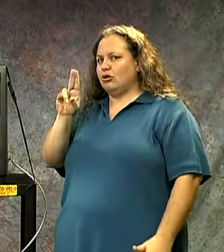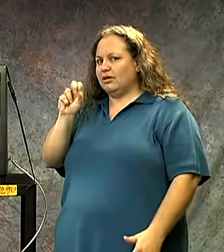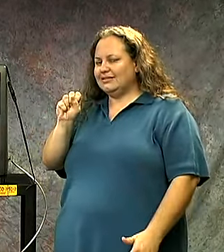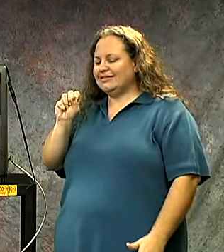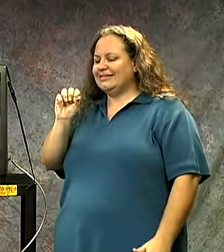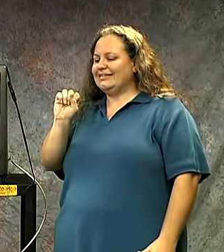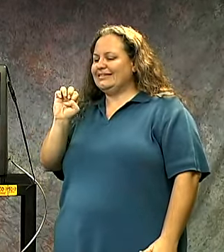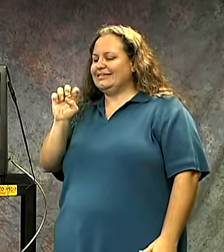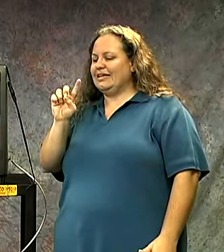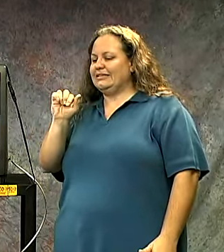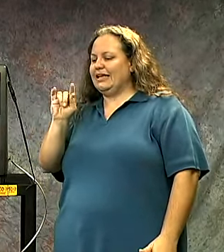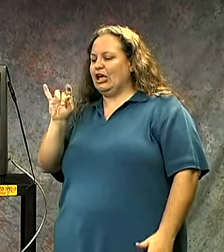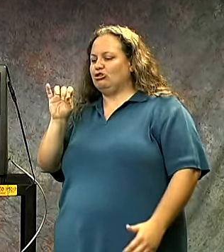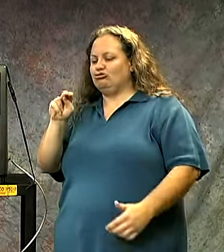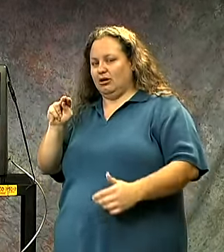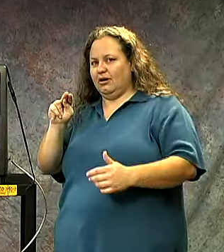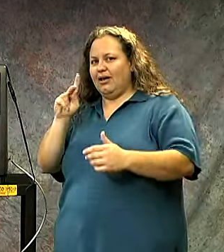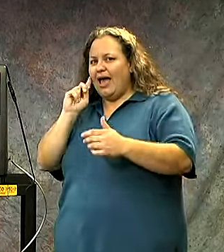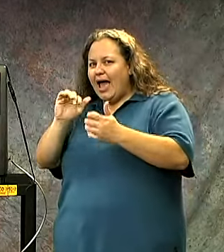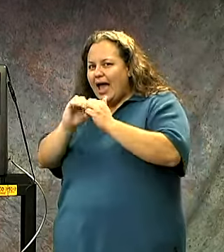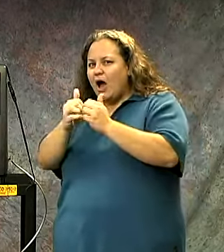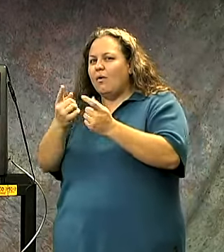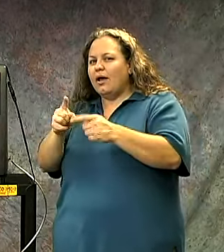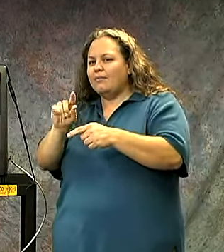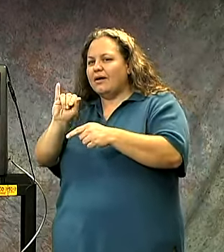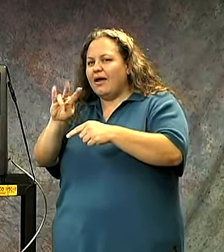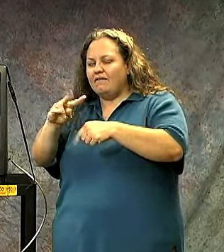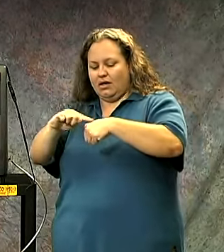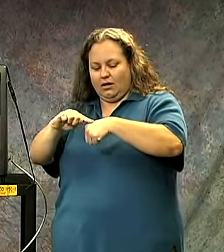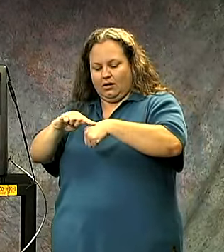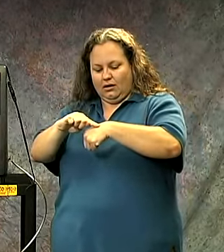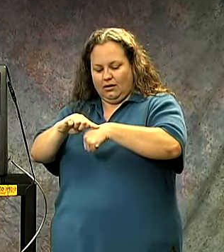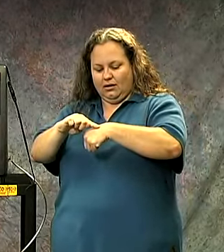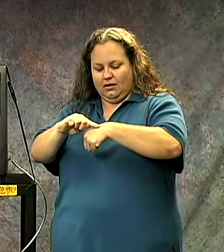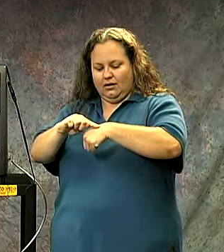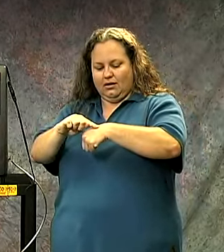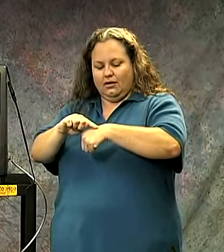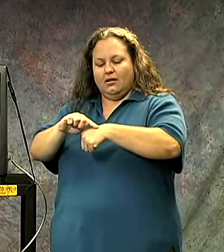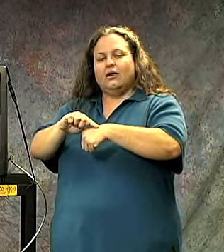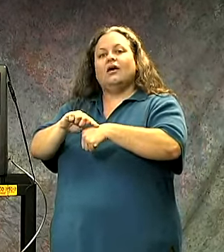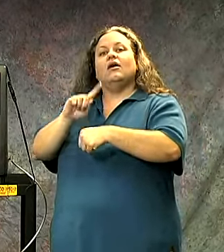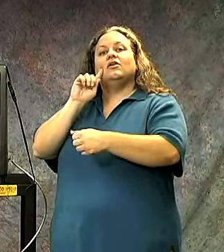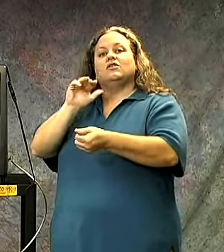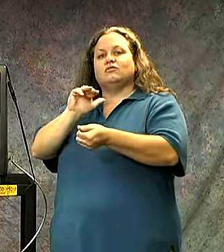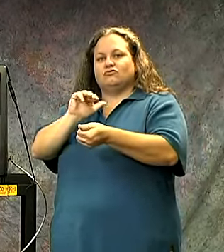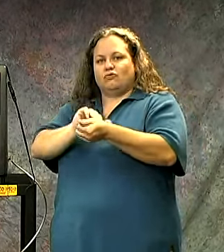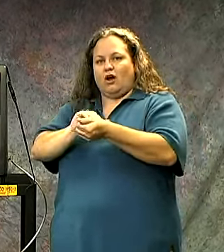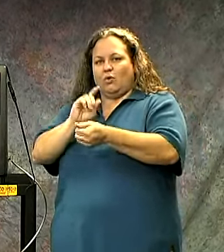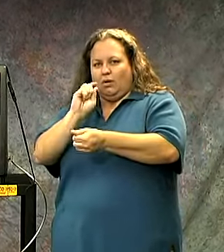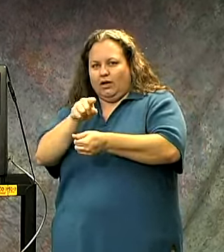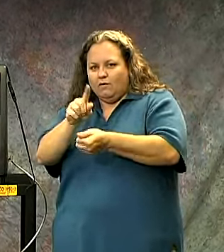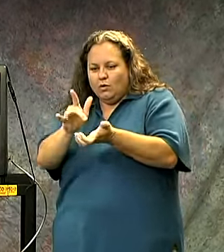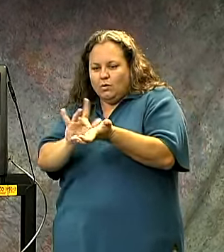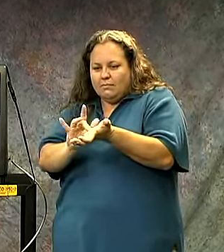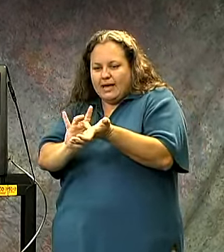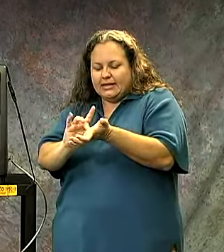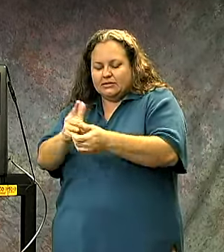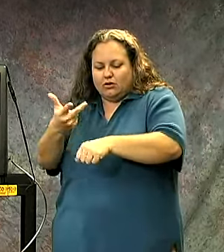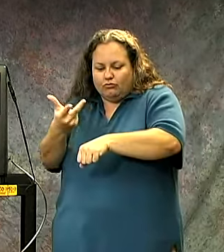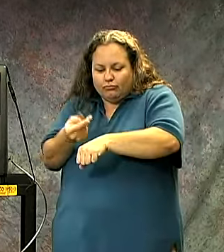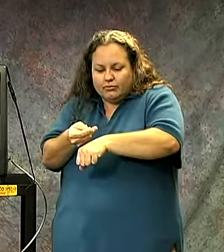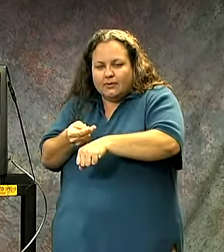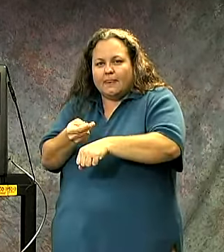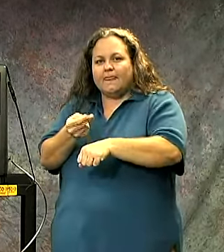We'll insert a small catheter into your vein, which will be the avenue the doctor uses to give you sedation.